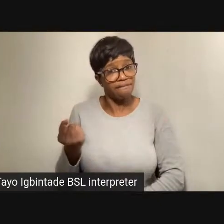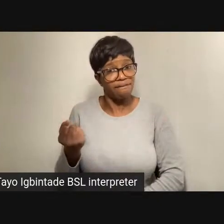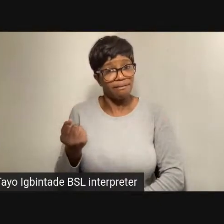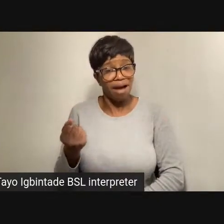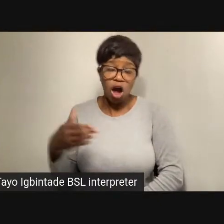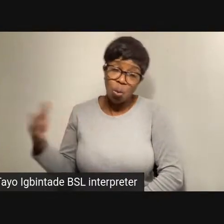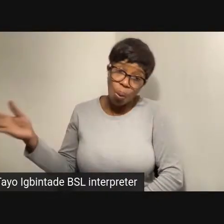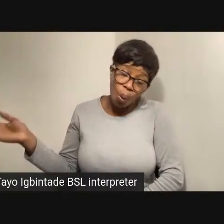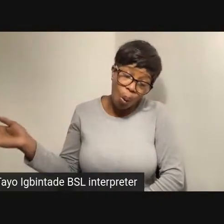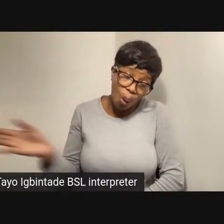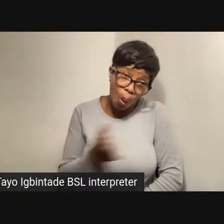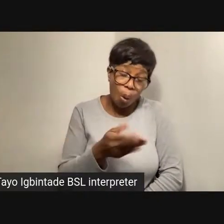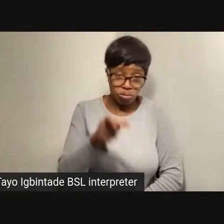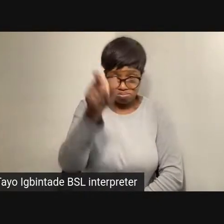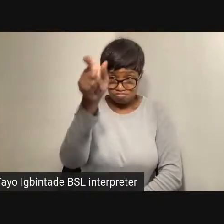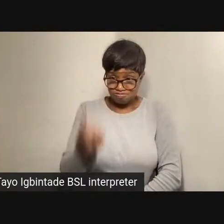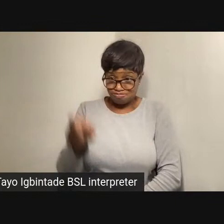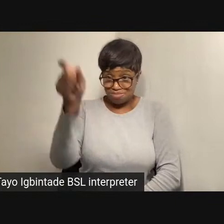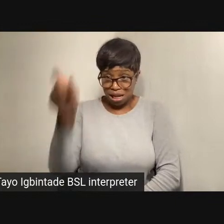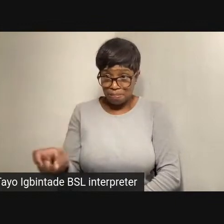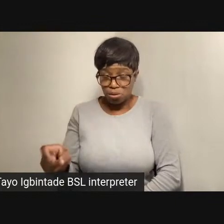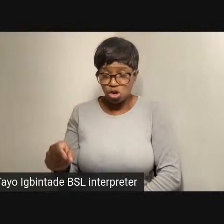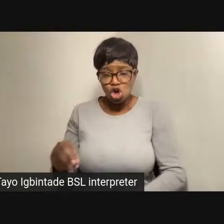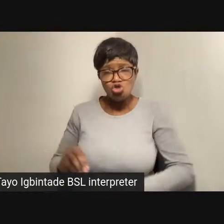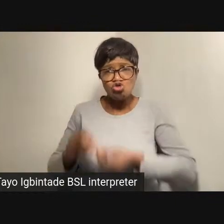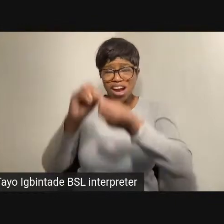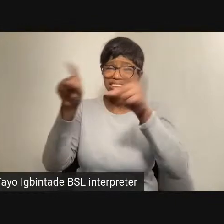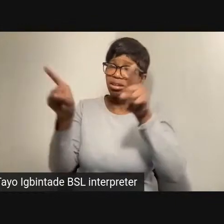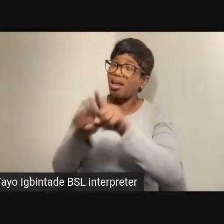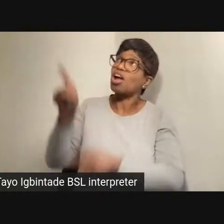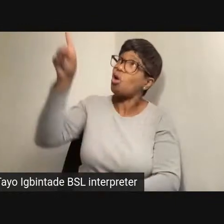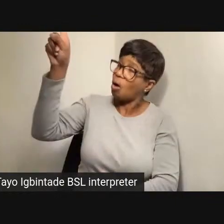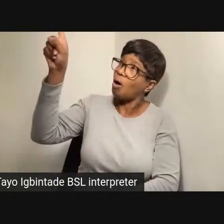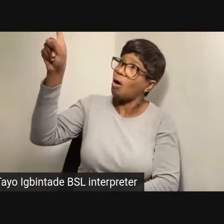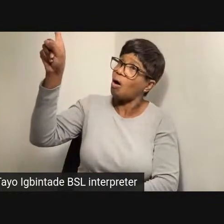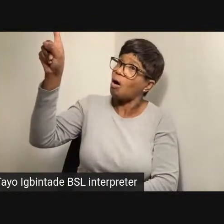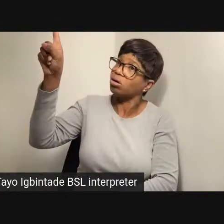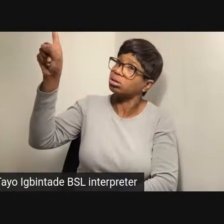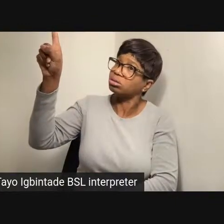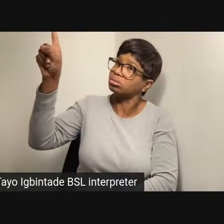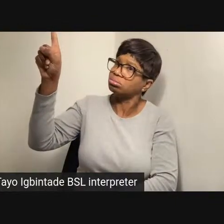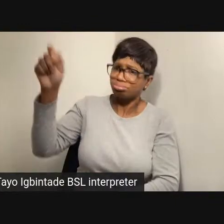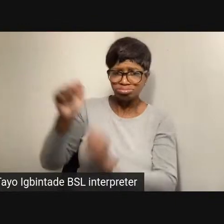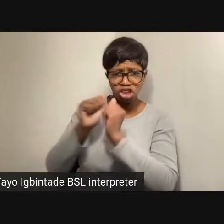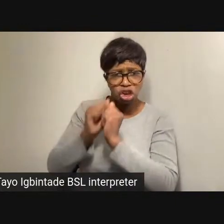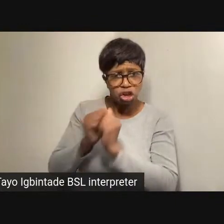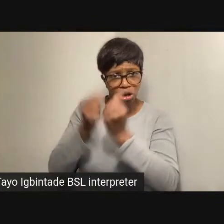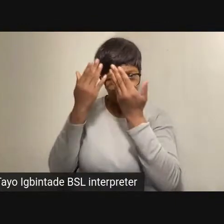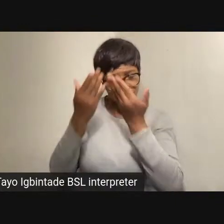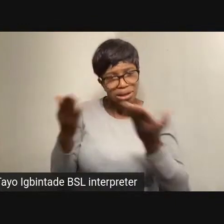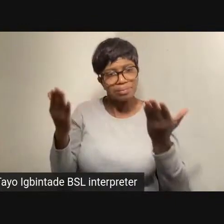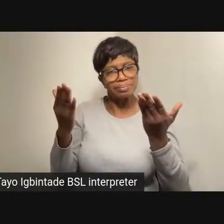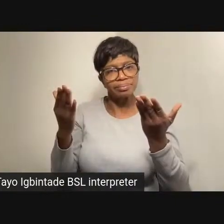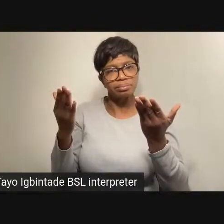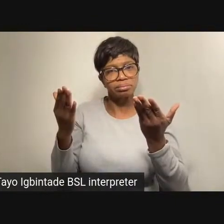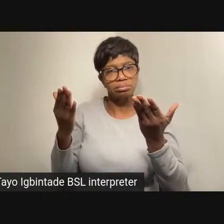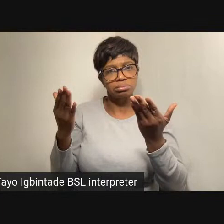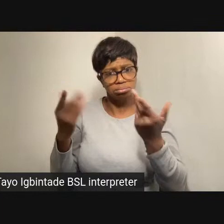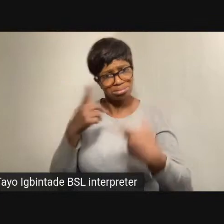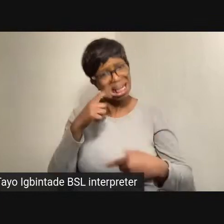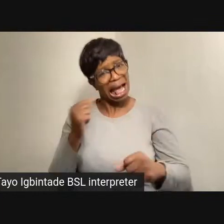being is created in the image of God and deserving of dignity. It can be